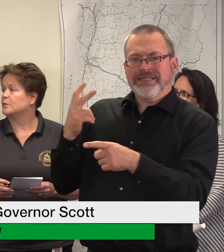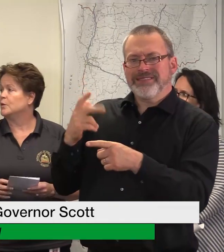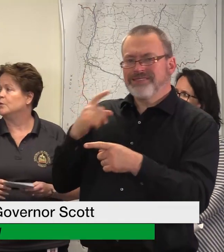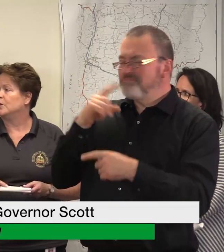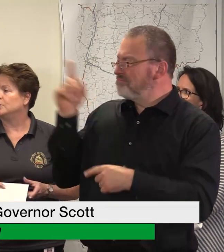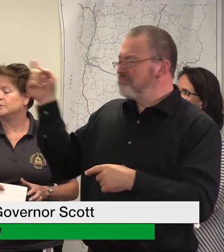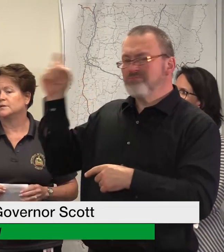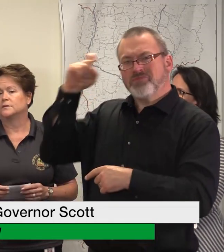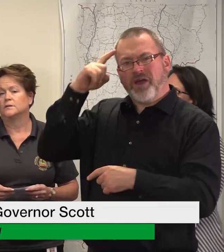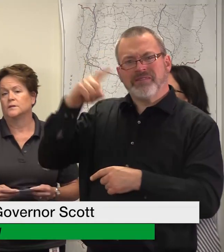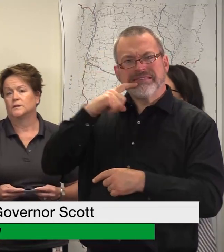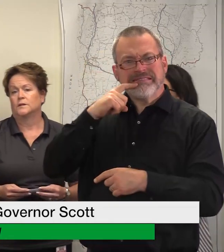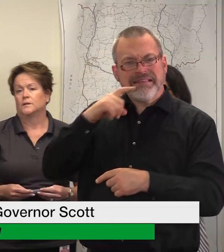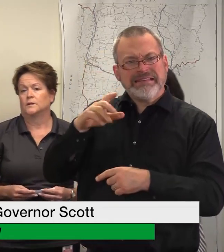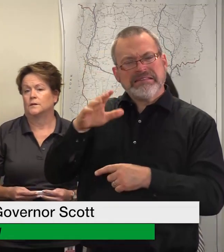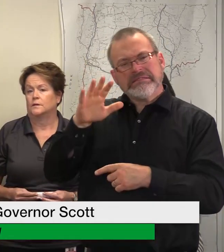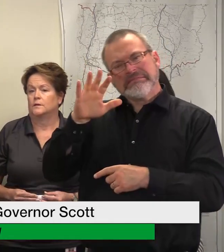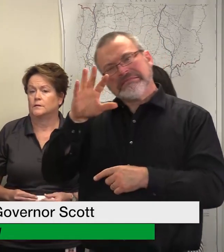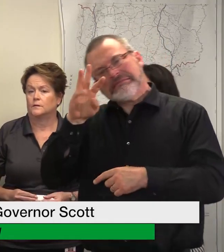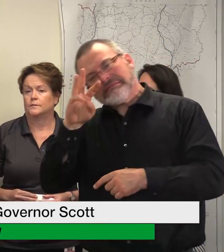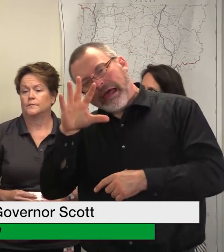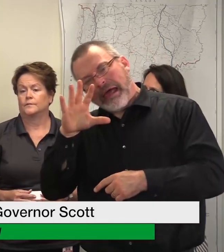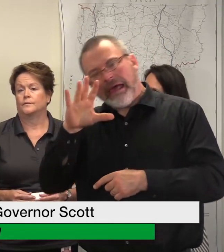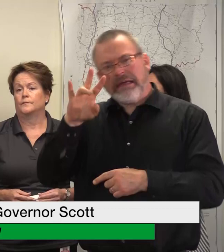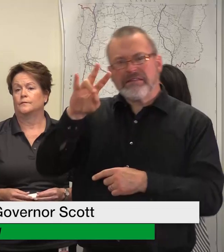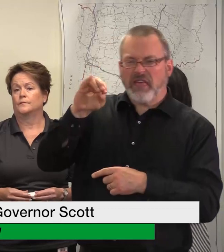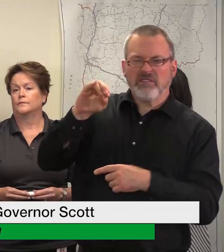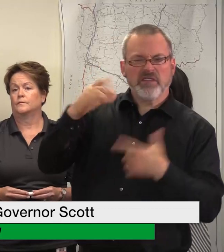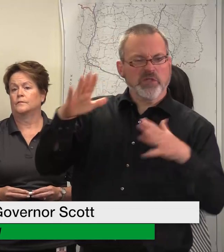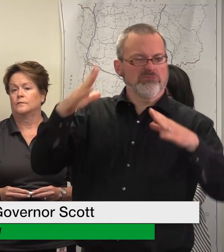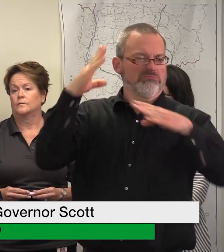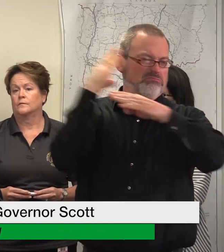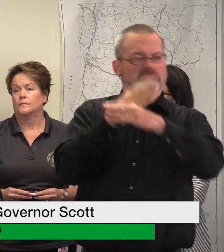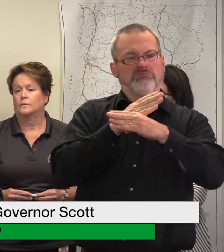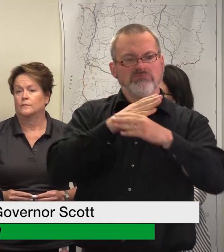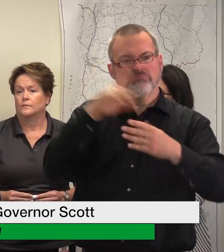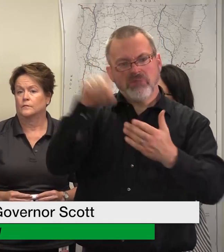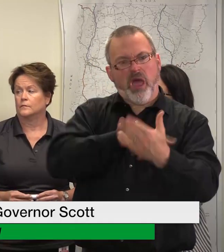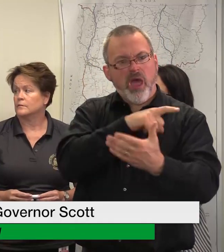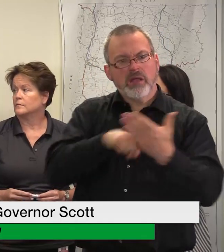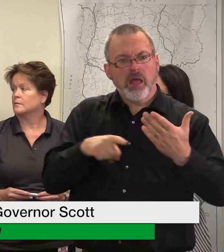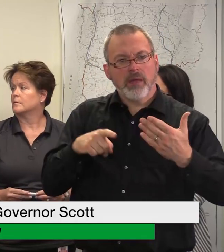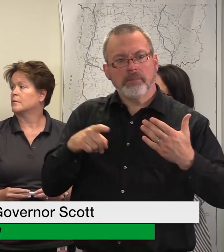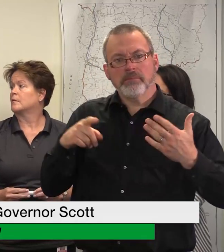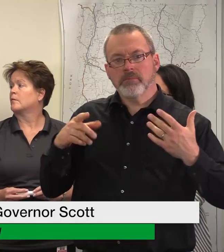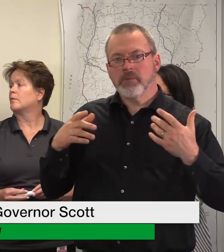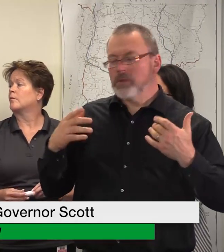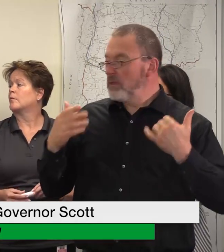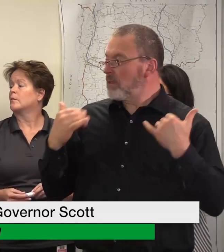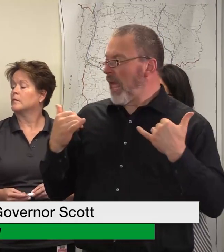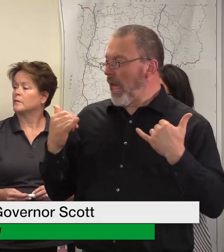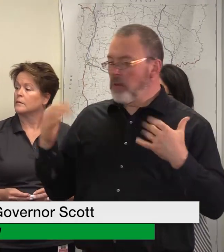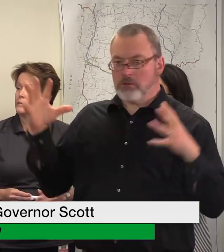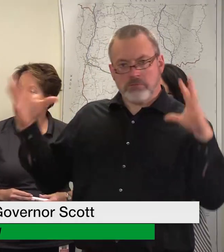mobile homes or otherwise, have been red tagged. Do we have an update on how many are unlivable right now? Okay.